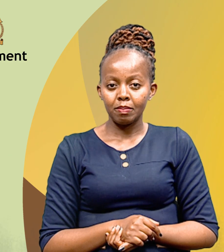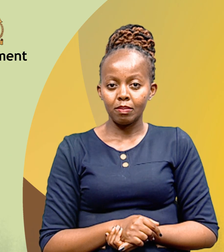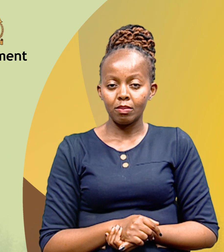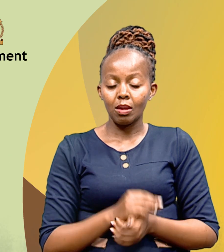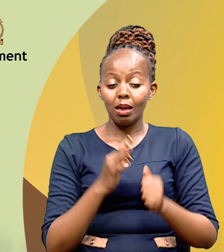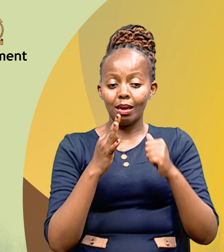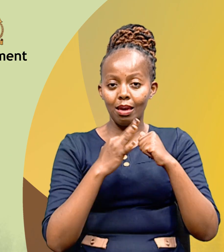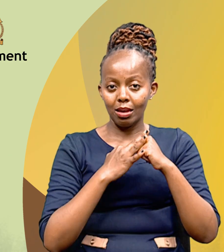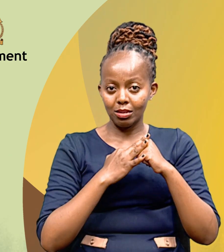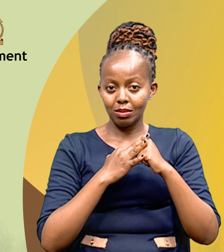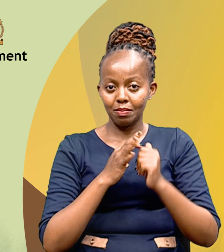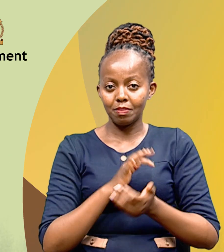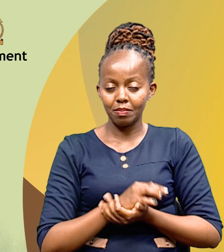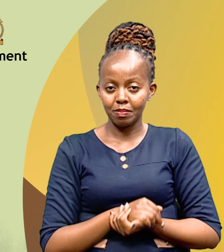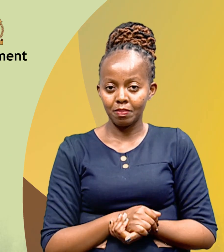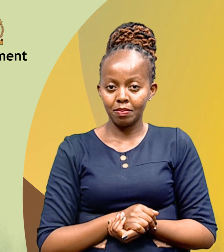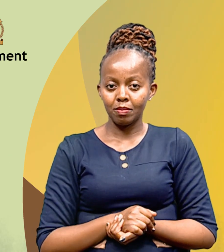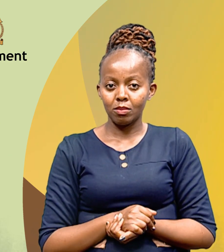8.